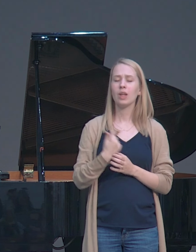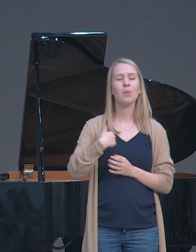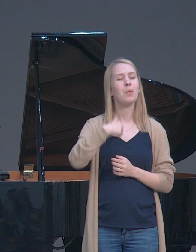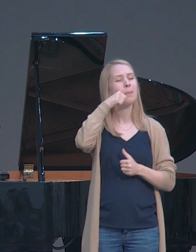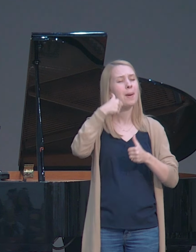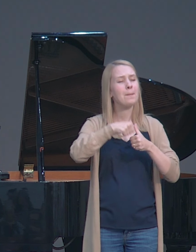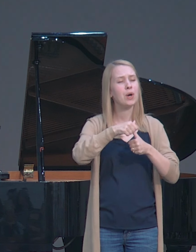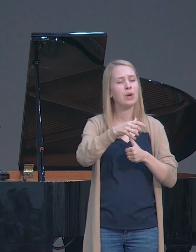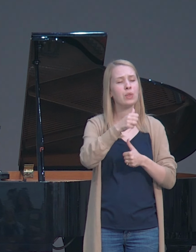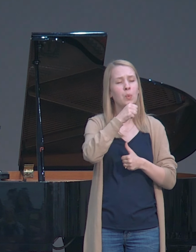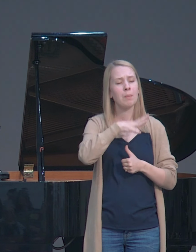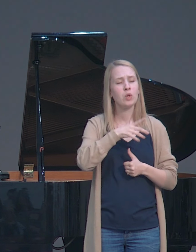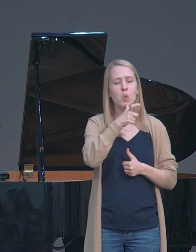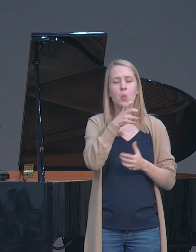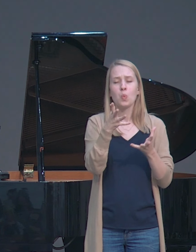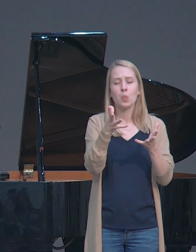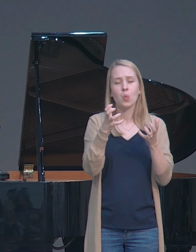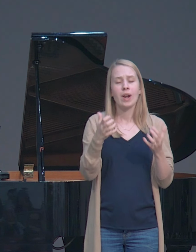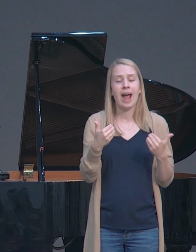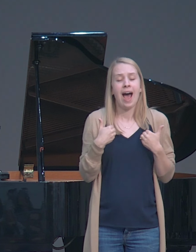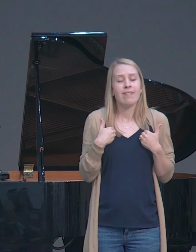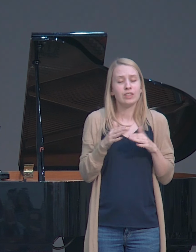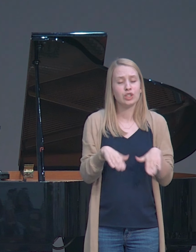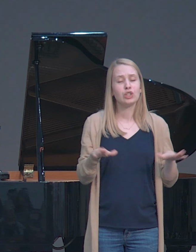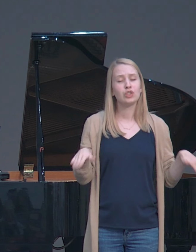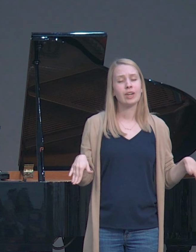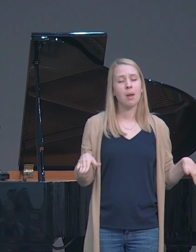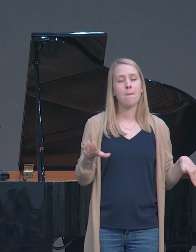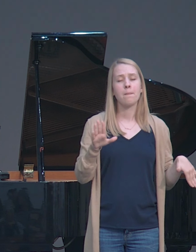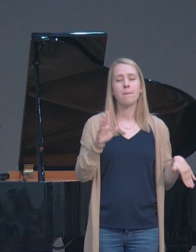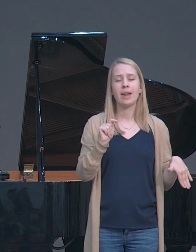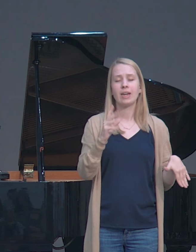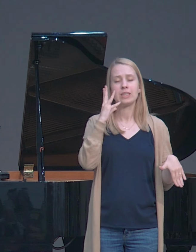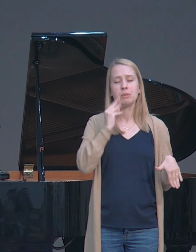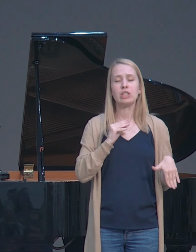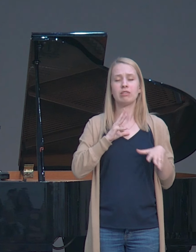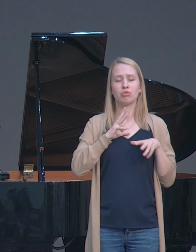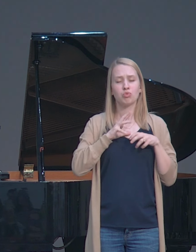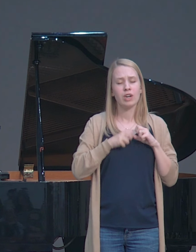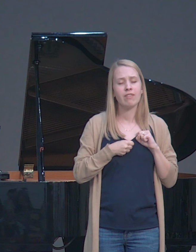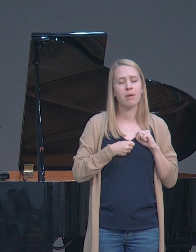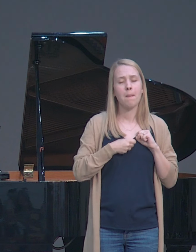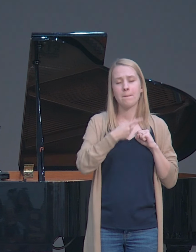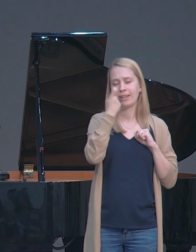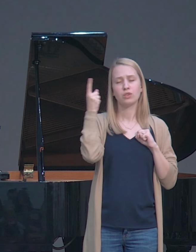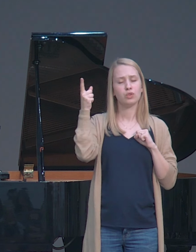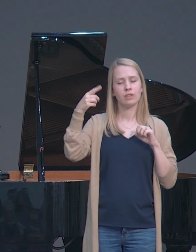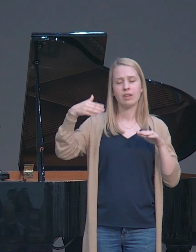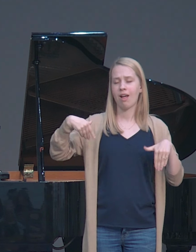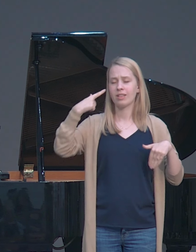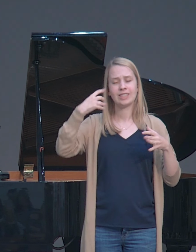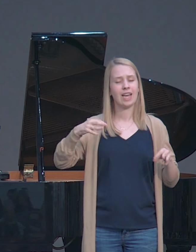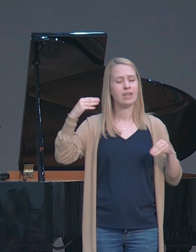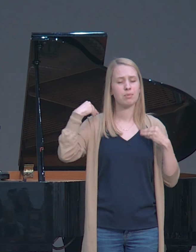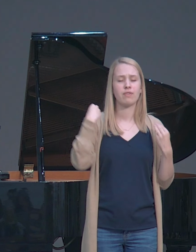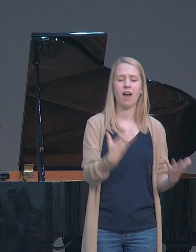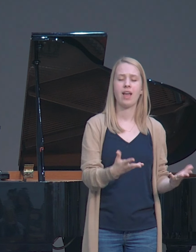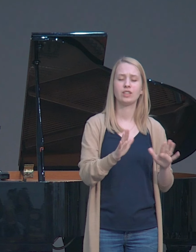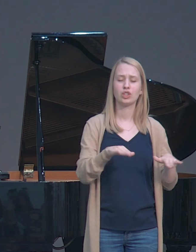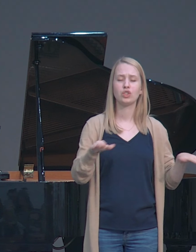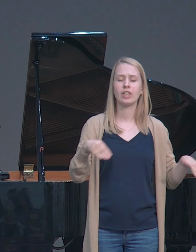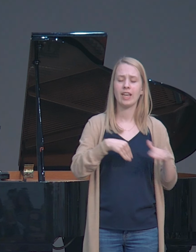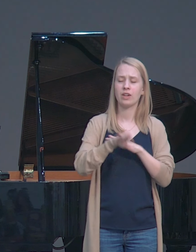desperate to have children, but experience the grief of emptiness and sadness because you've not chosen to give them children in your sovereign and